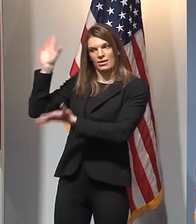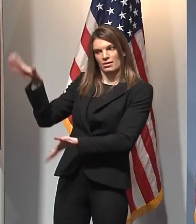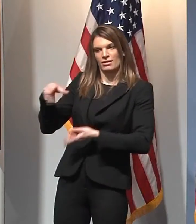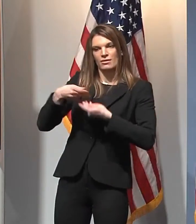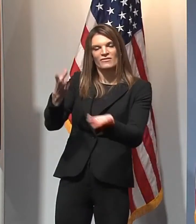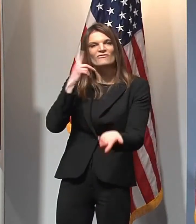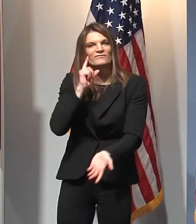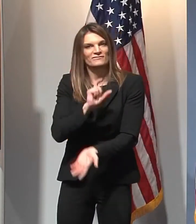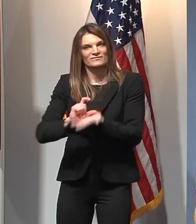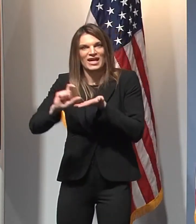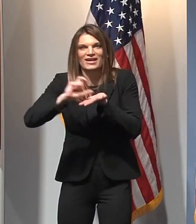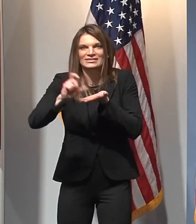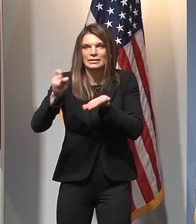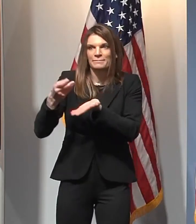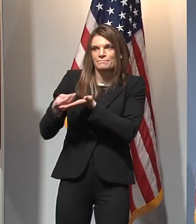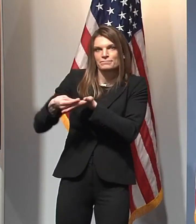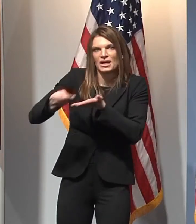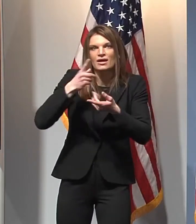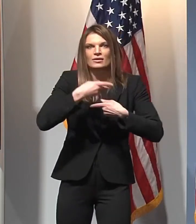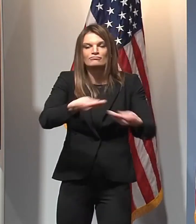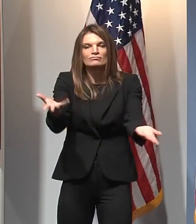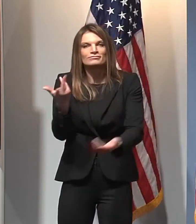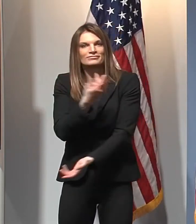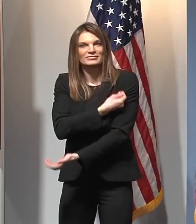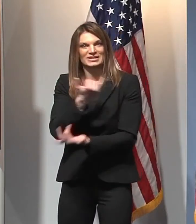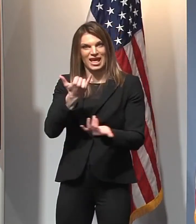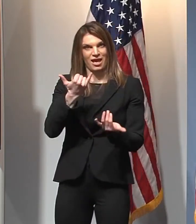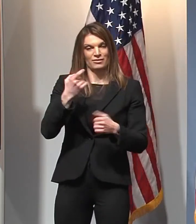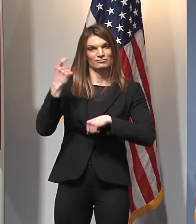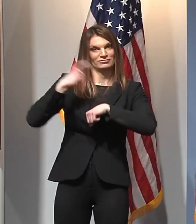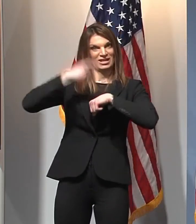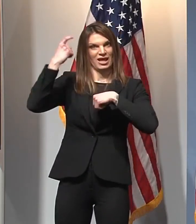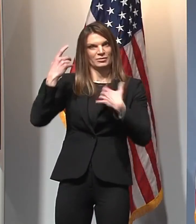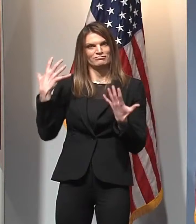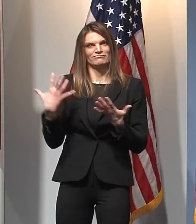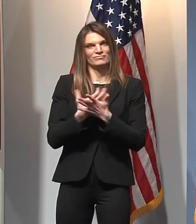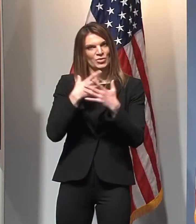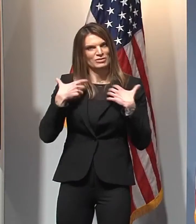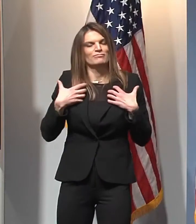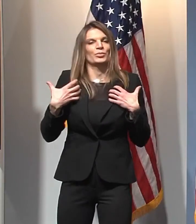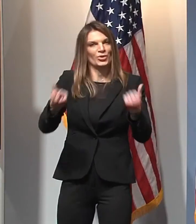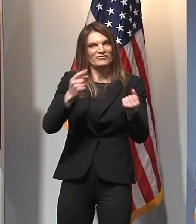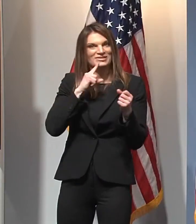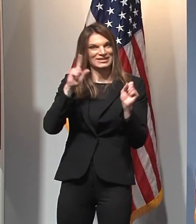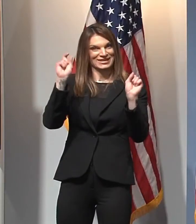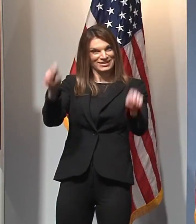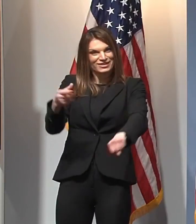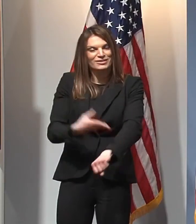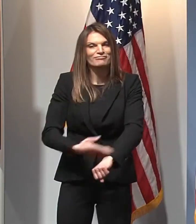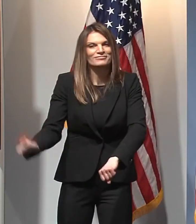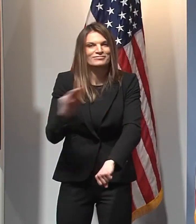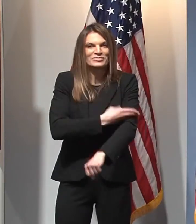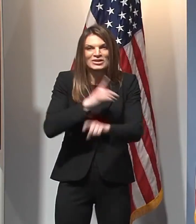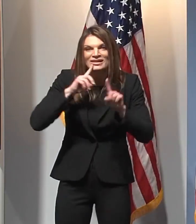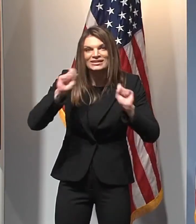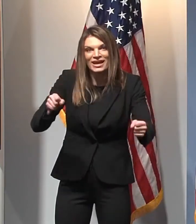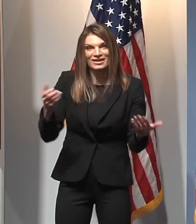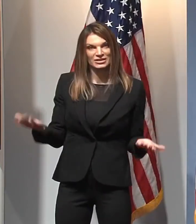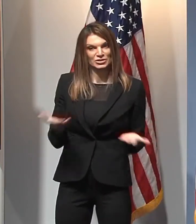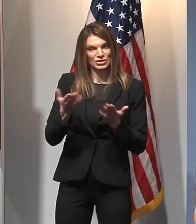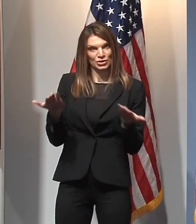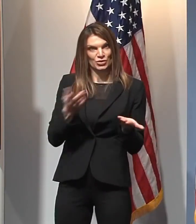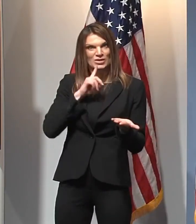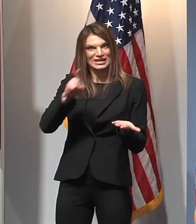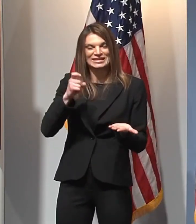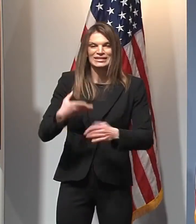move swiftly. This is a once-in-a-lifetime opportunity to do some real, incredible things here in a state that